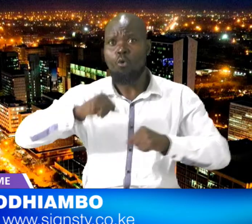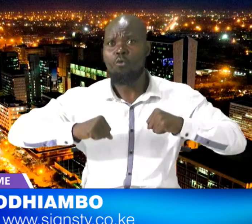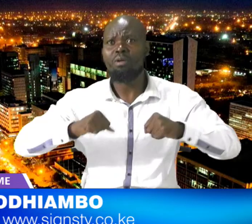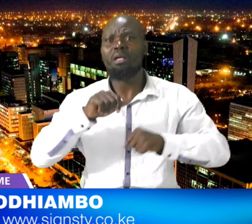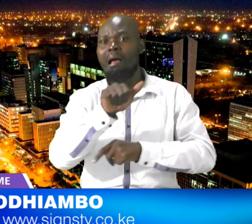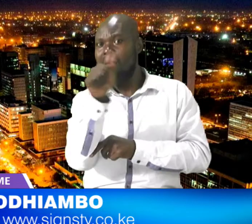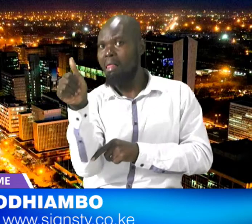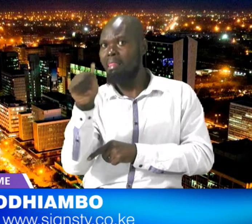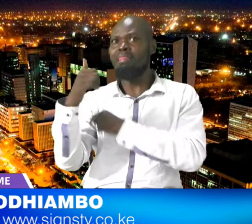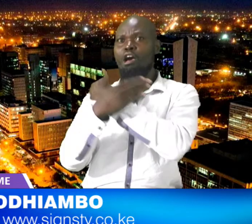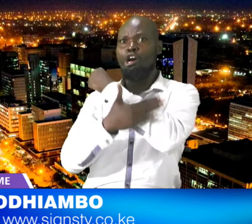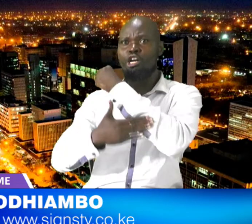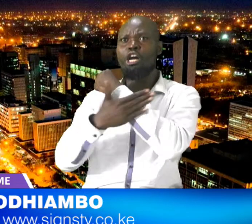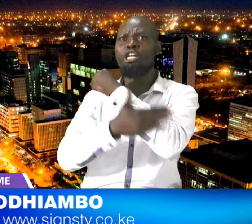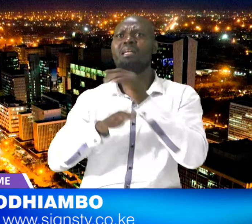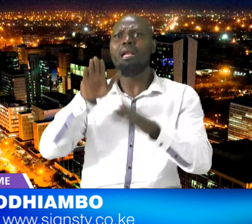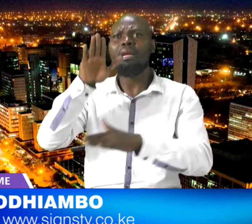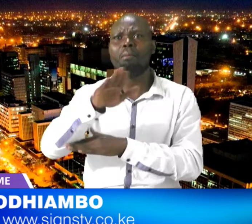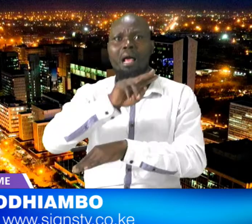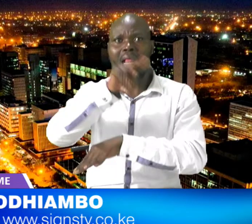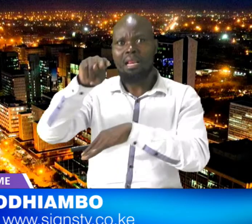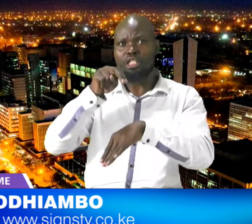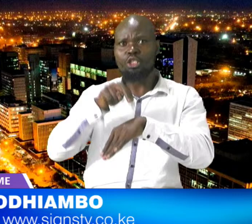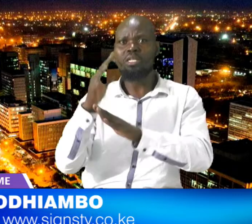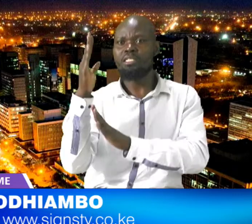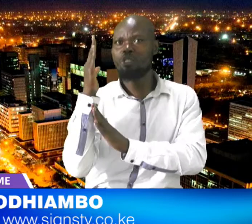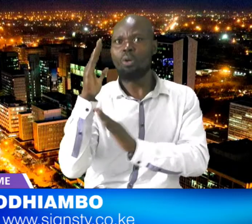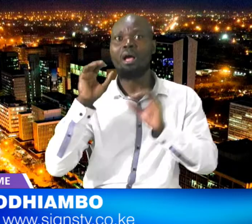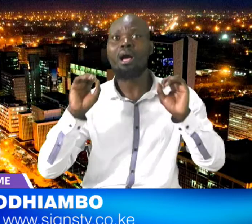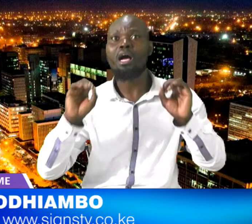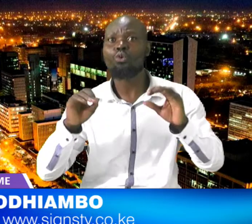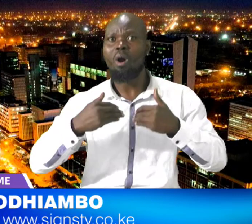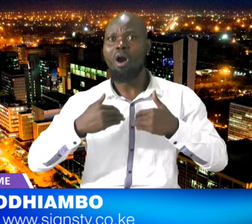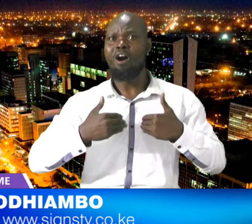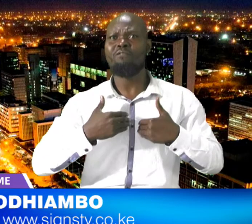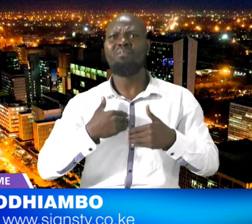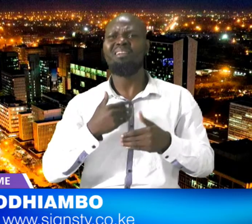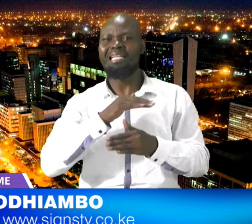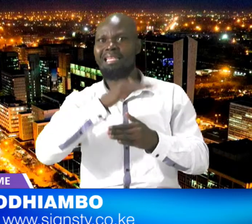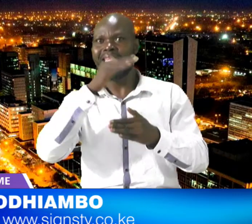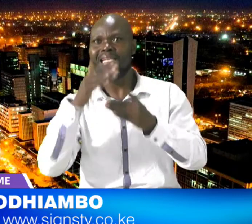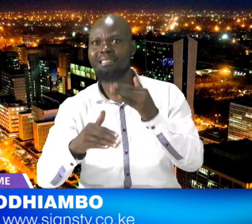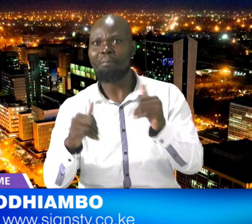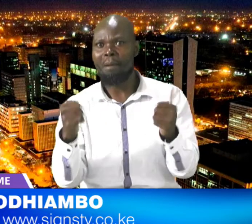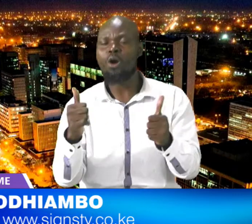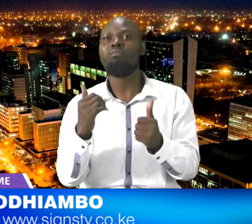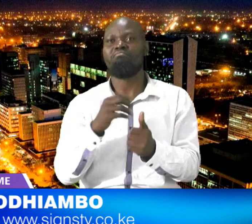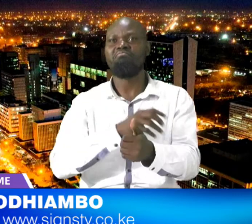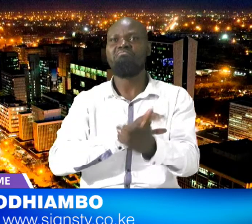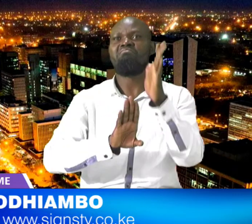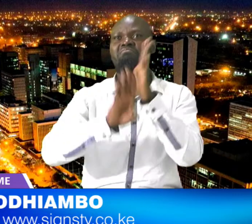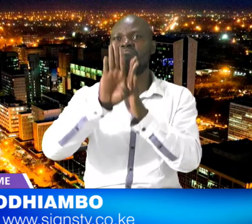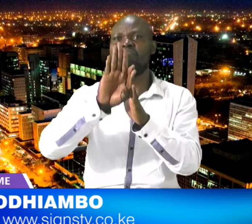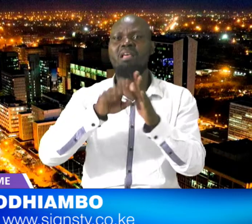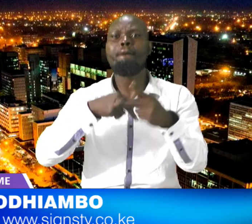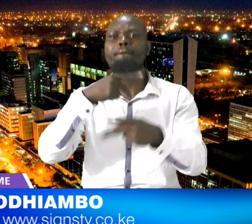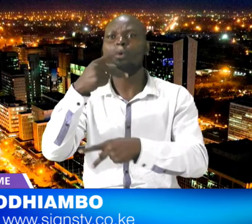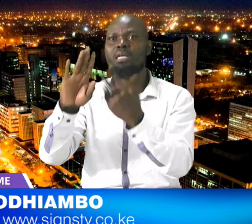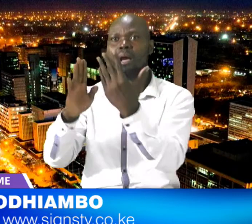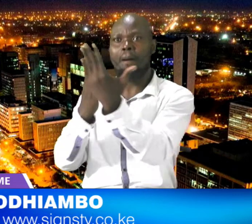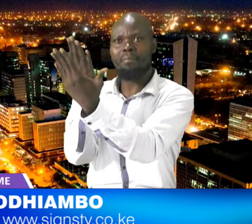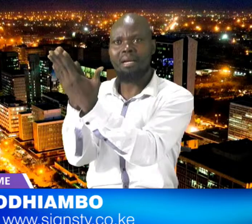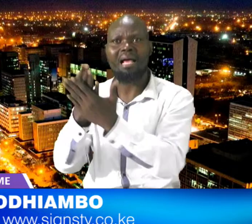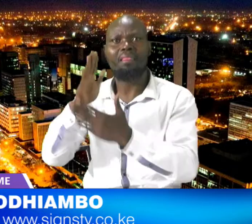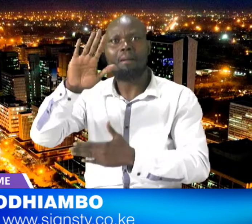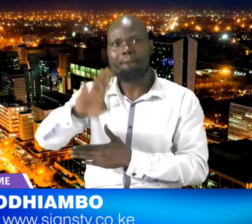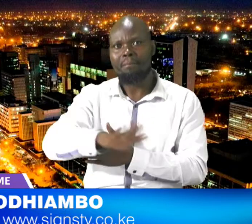the authority to deploy police officers to another country. Despite the National Security Council having endorsed the